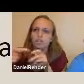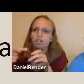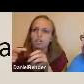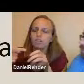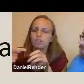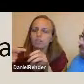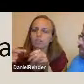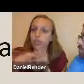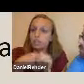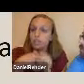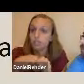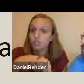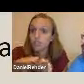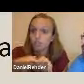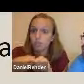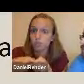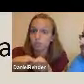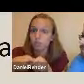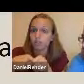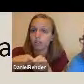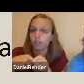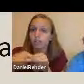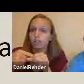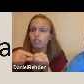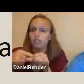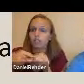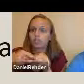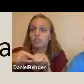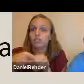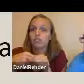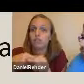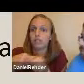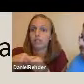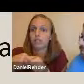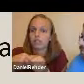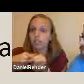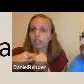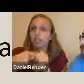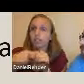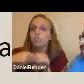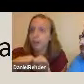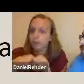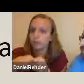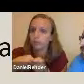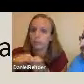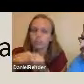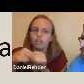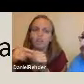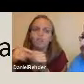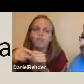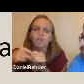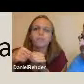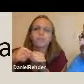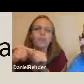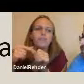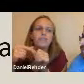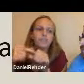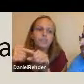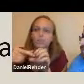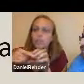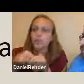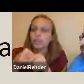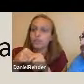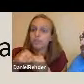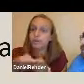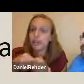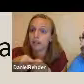the translation team that's working on the Romanian Sign Language Bible. And then there's